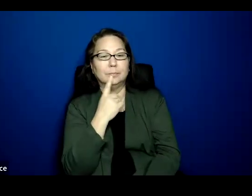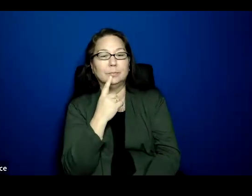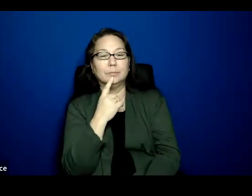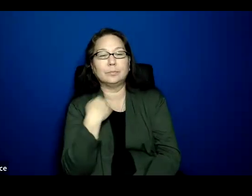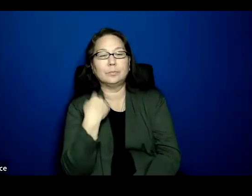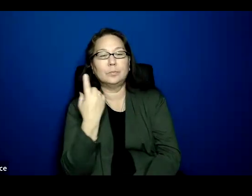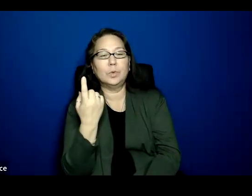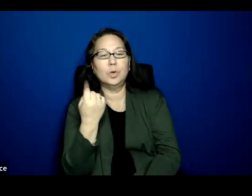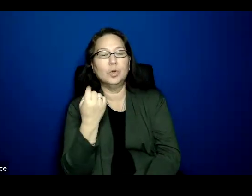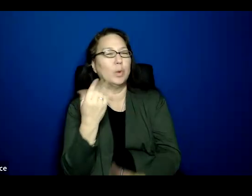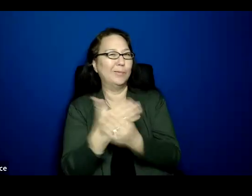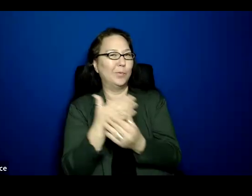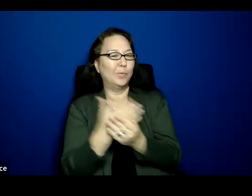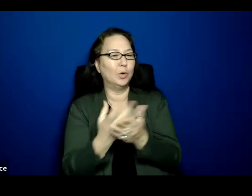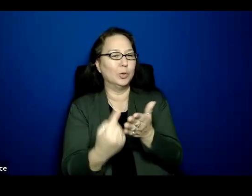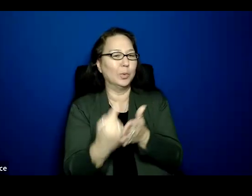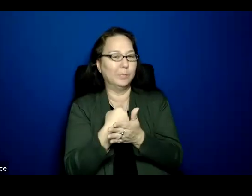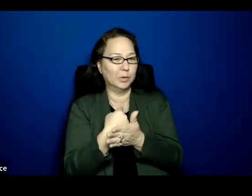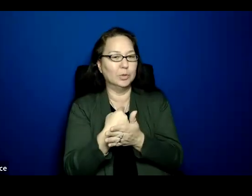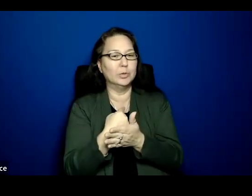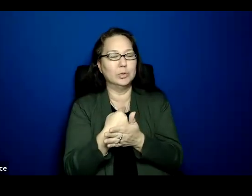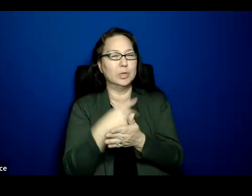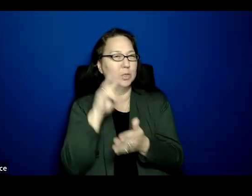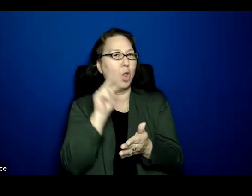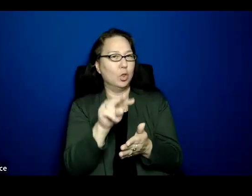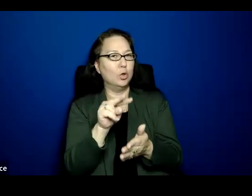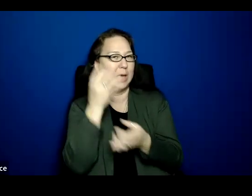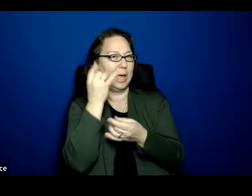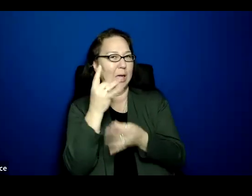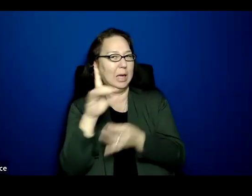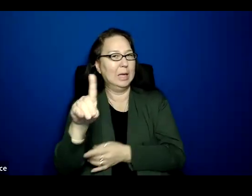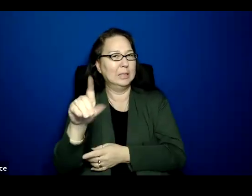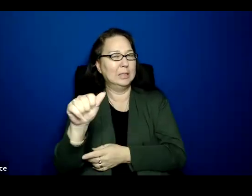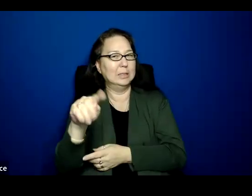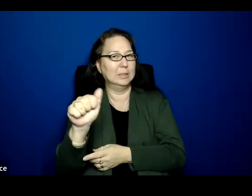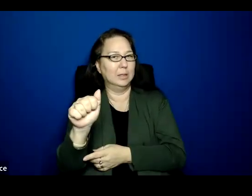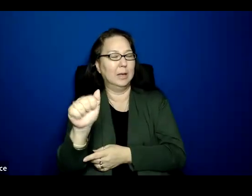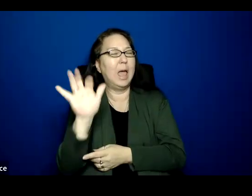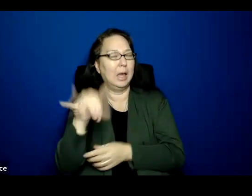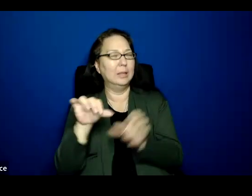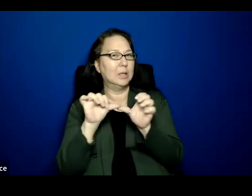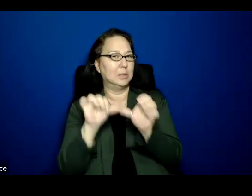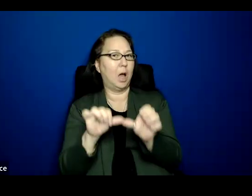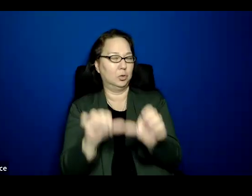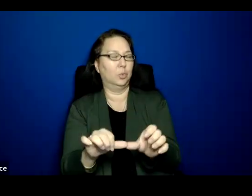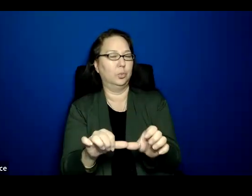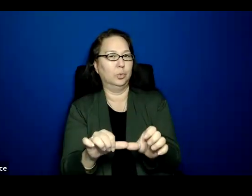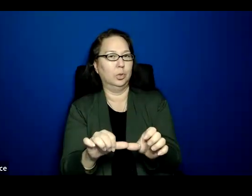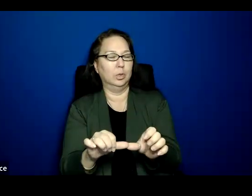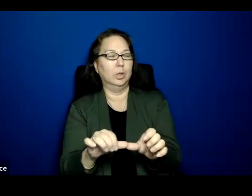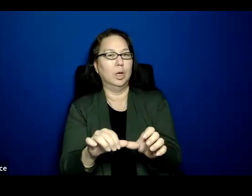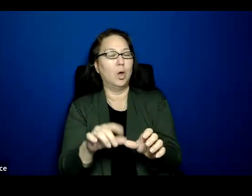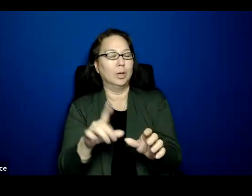the timeline data, the compliance data, but also the service data. So that is ongoing within all of our